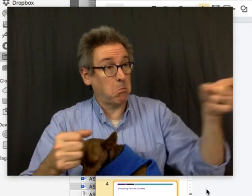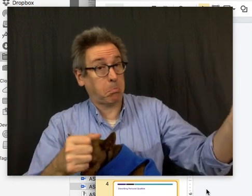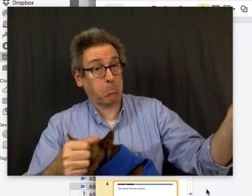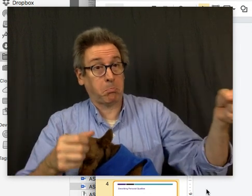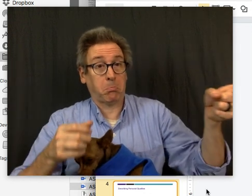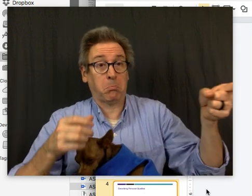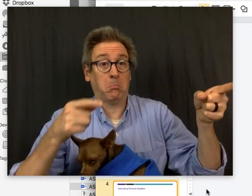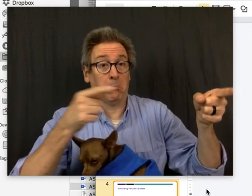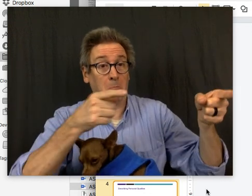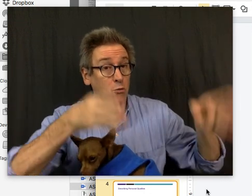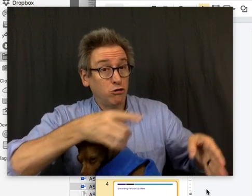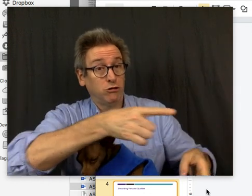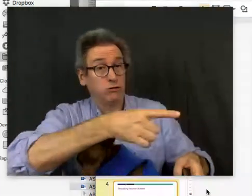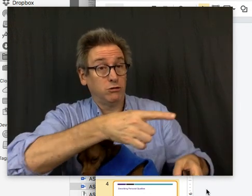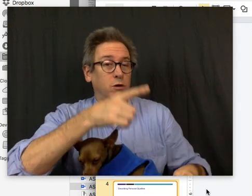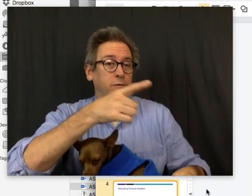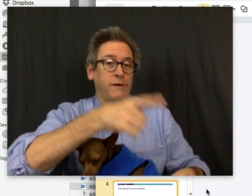that.